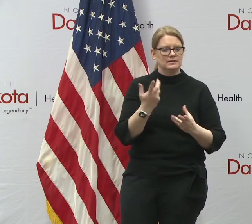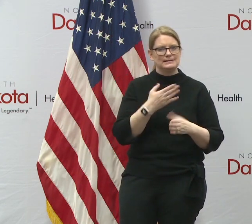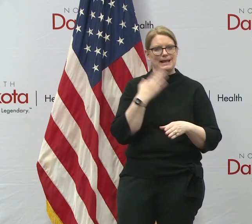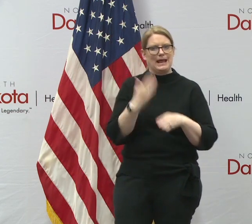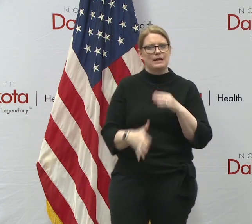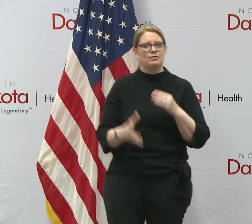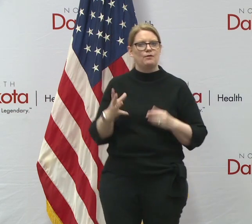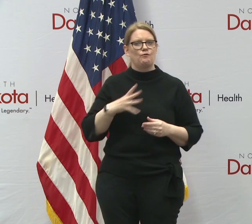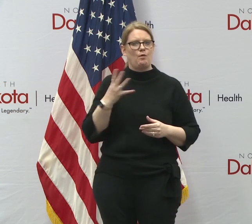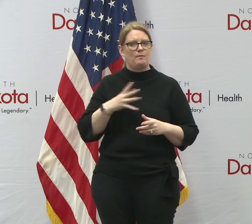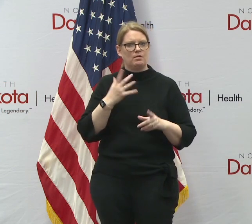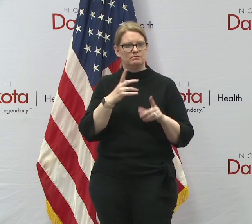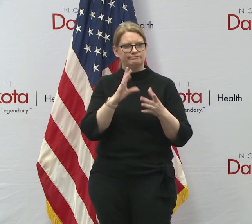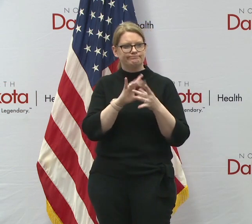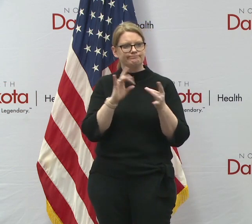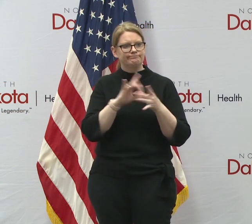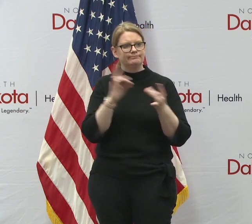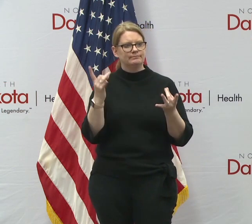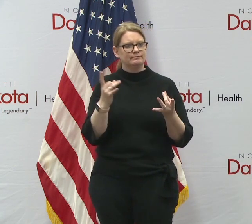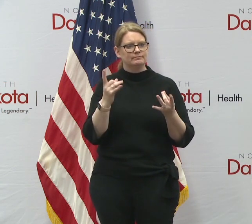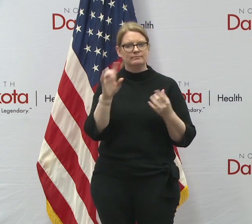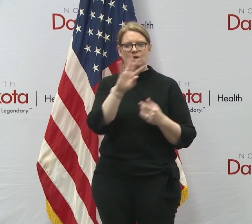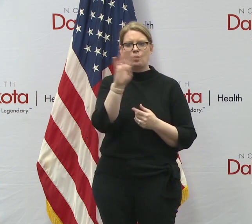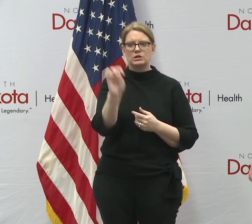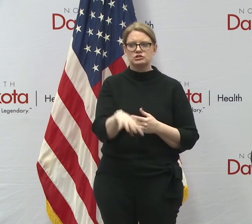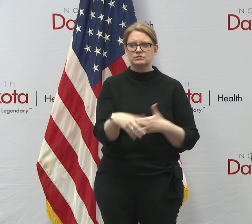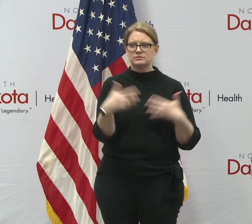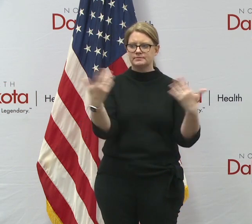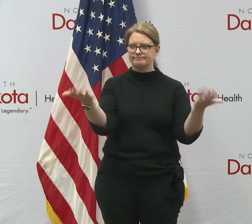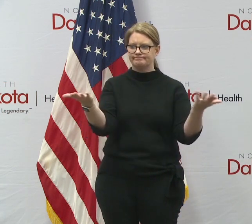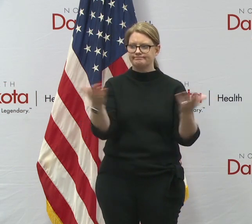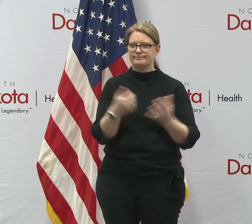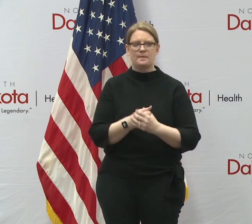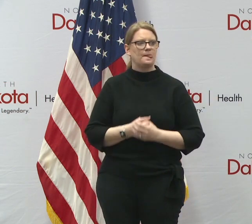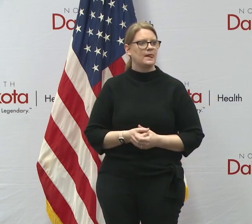remarks, and we'll stand for Q&A.